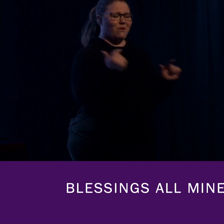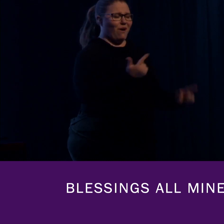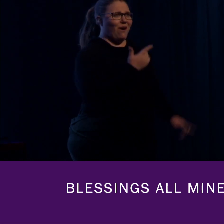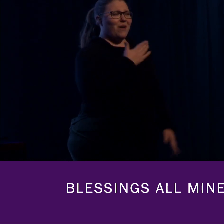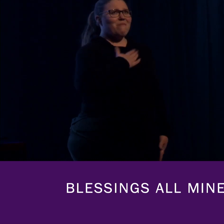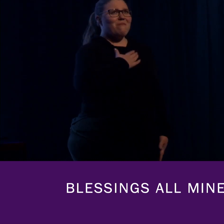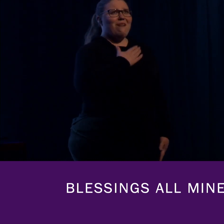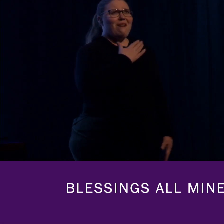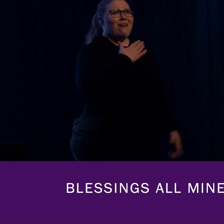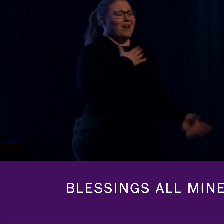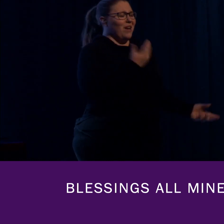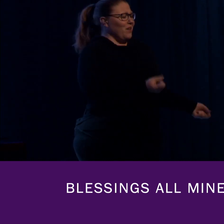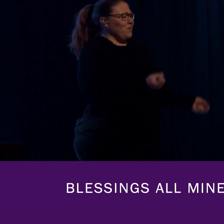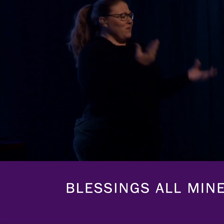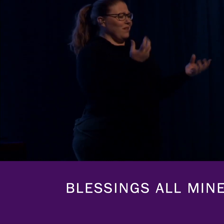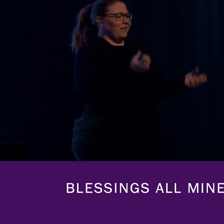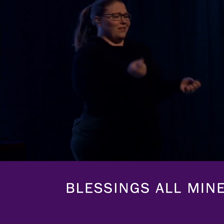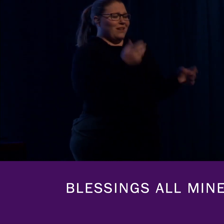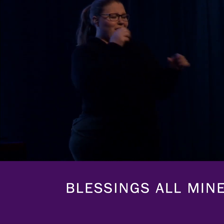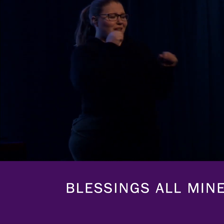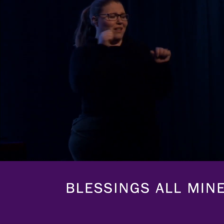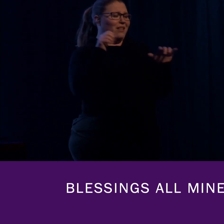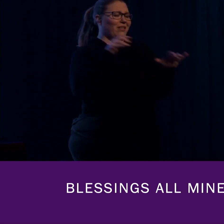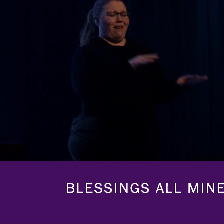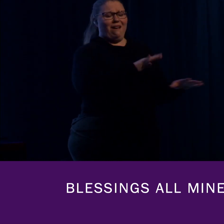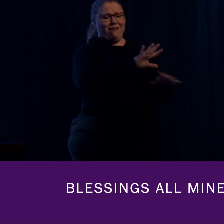blessings all mine with